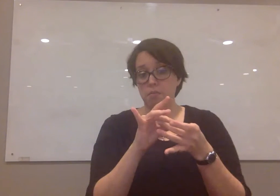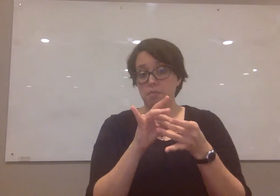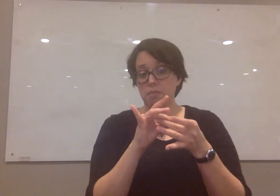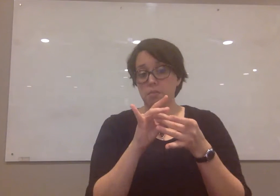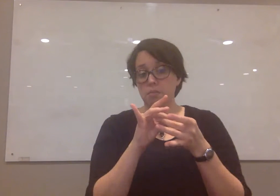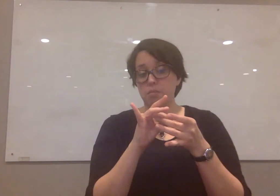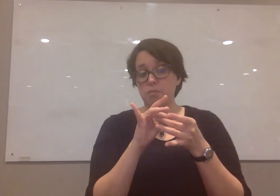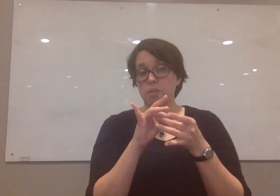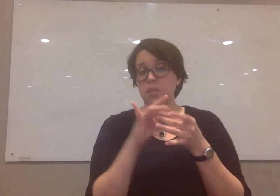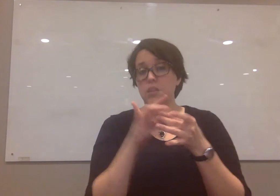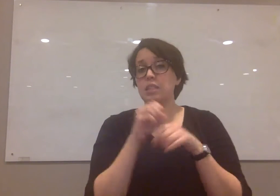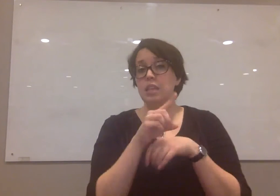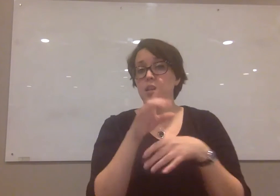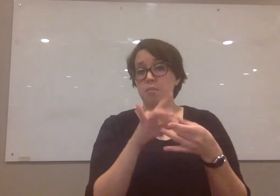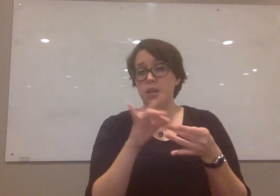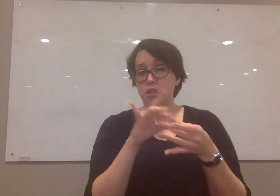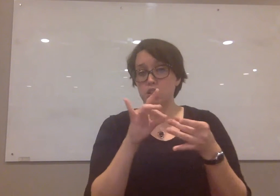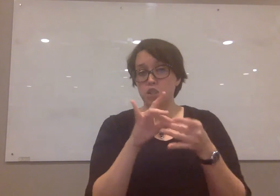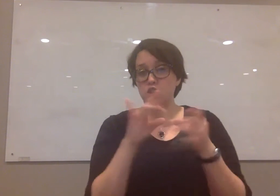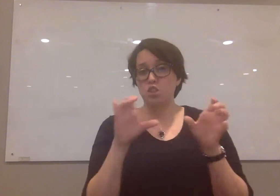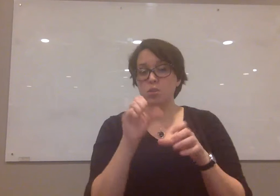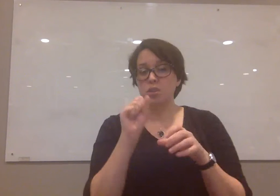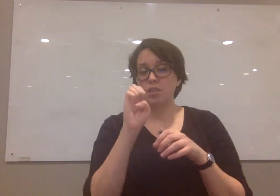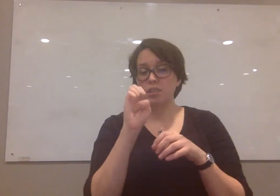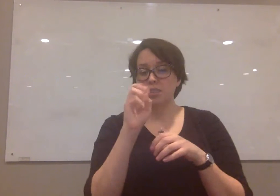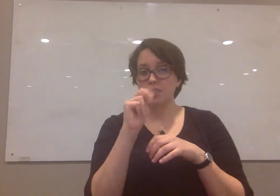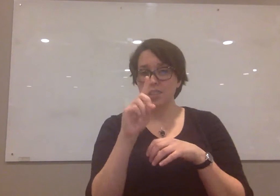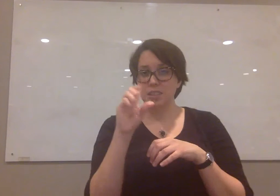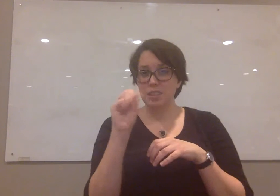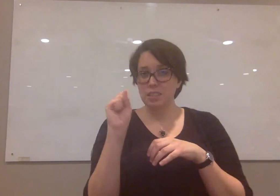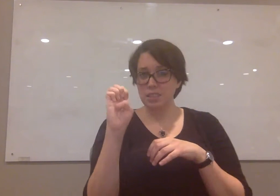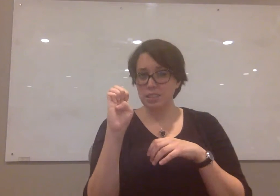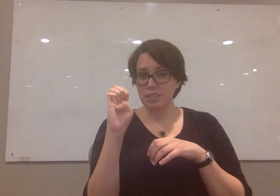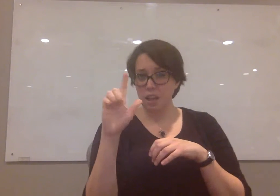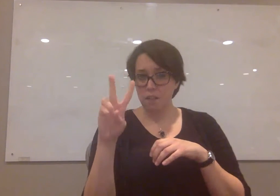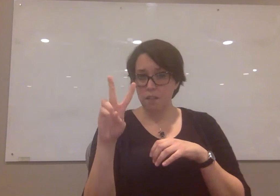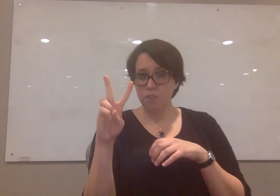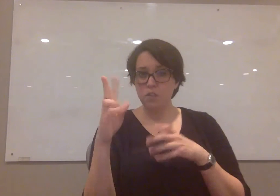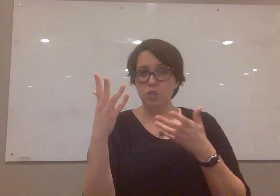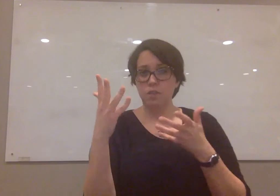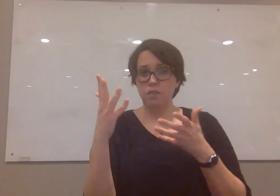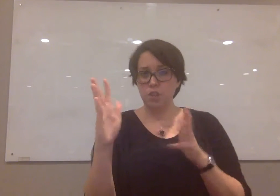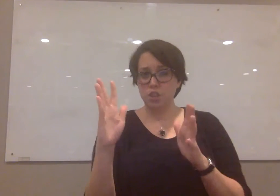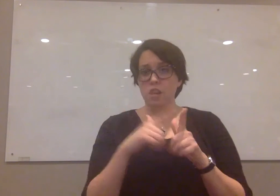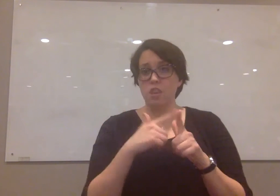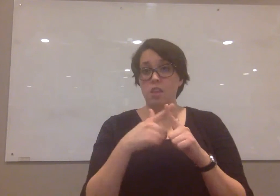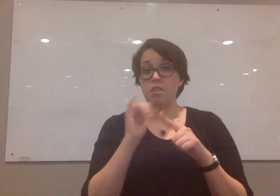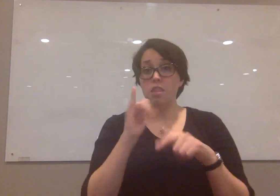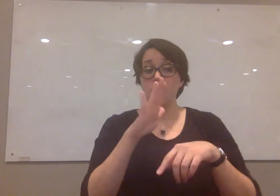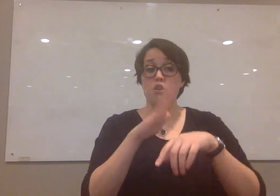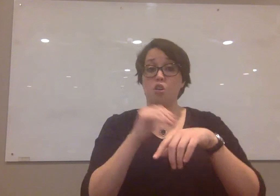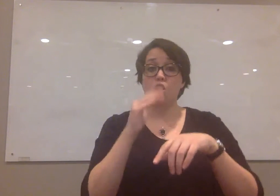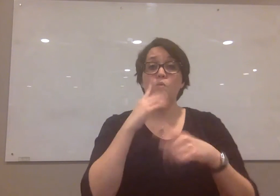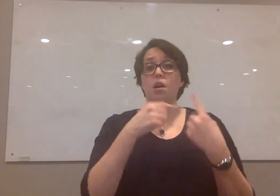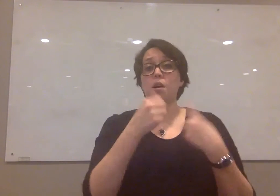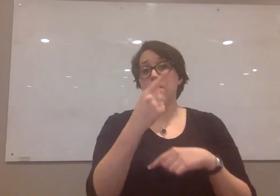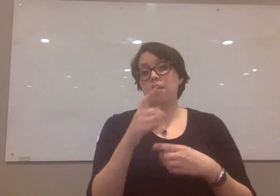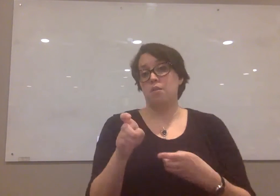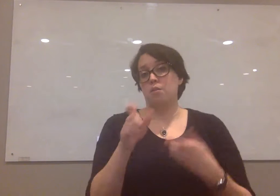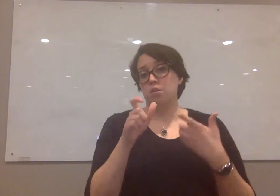to the process by doing send self to finish the rest of its initialization so that the actual init call returns quickly. But since you did a send self,